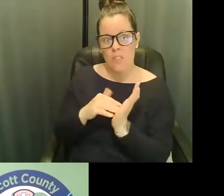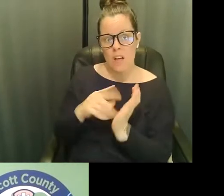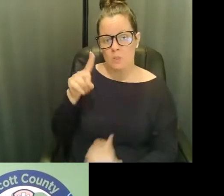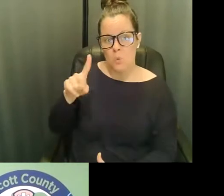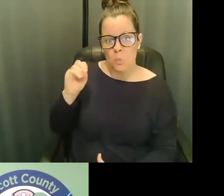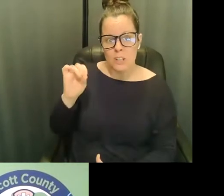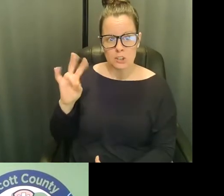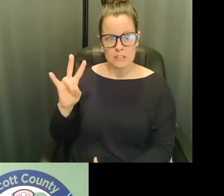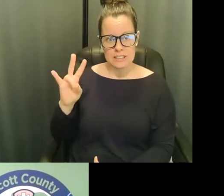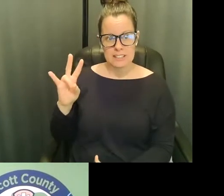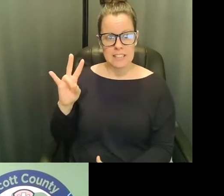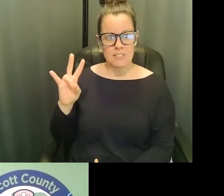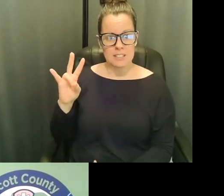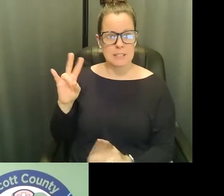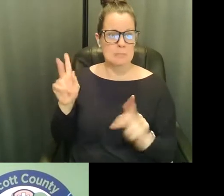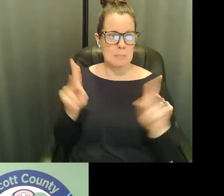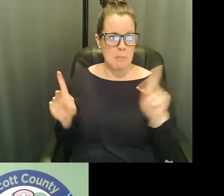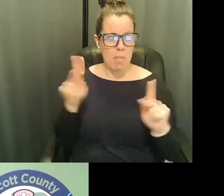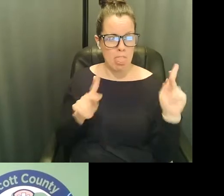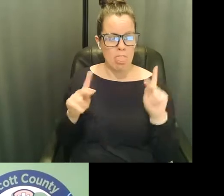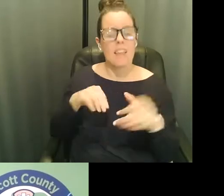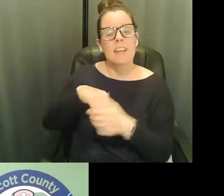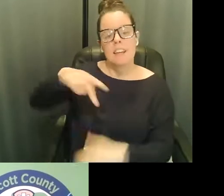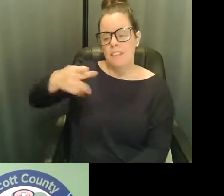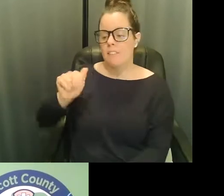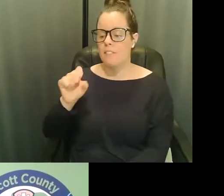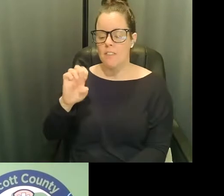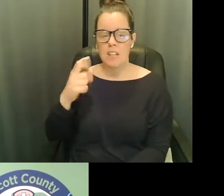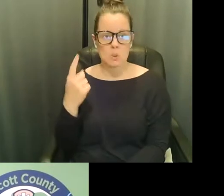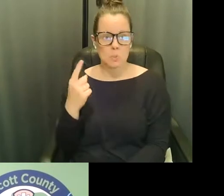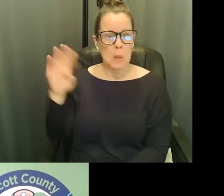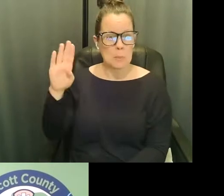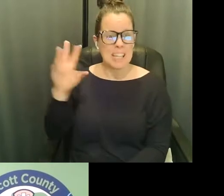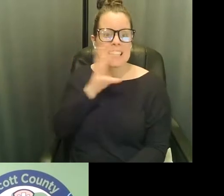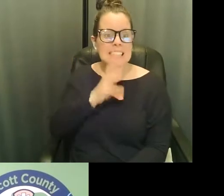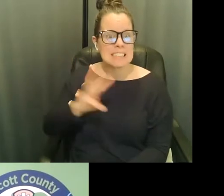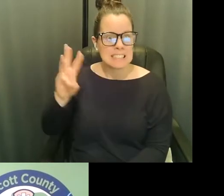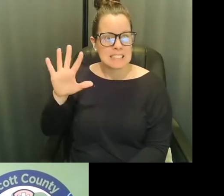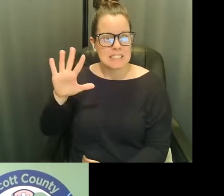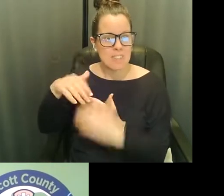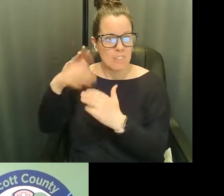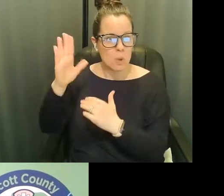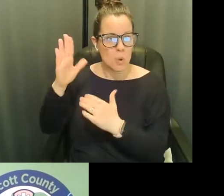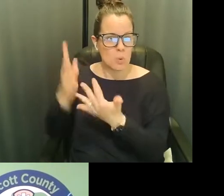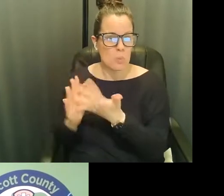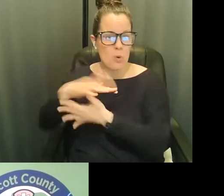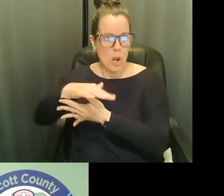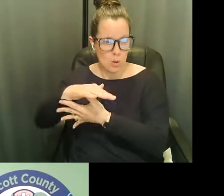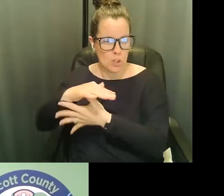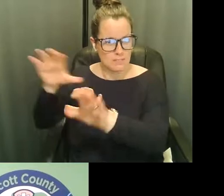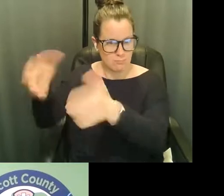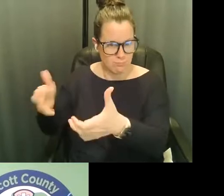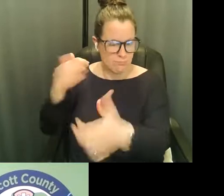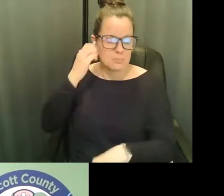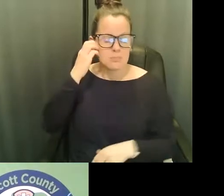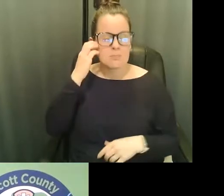1,170 people in the Phase 1B 65 and older priority population. The clinic